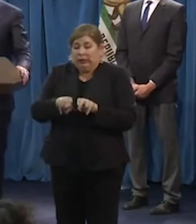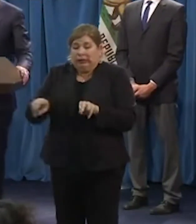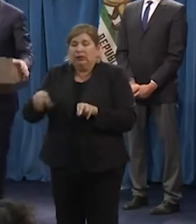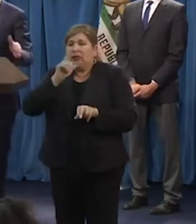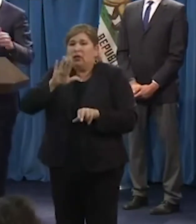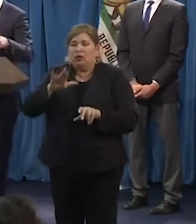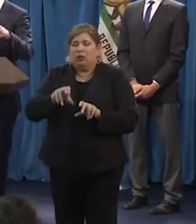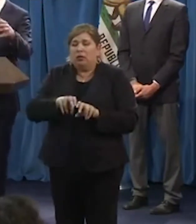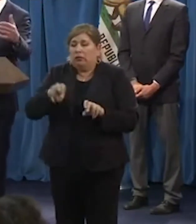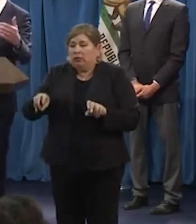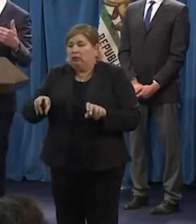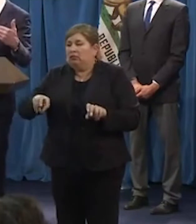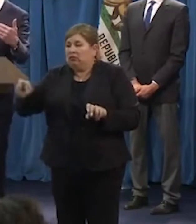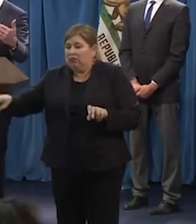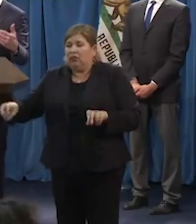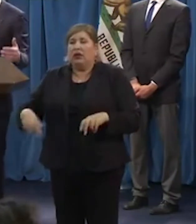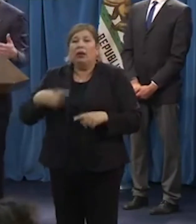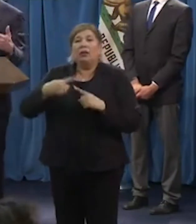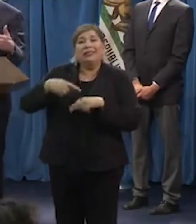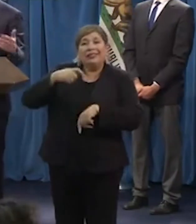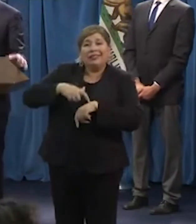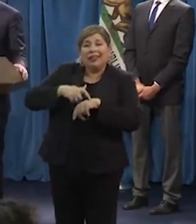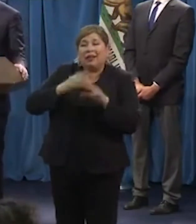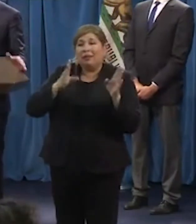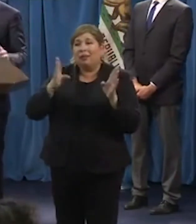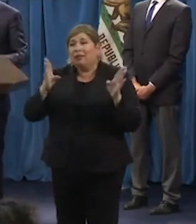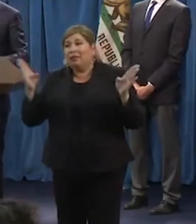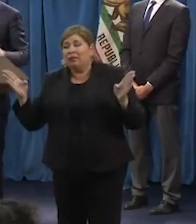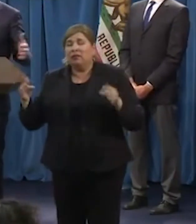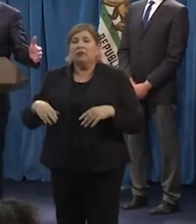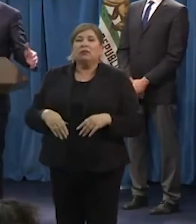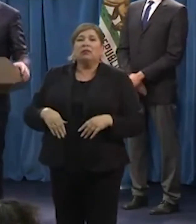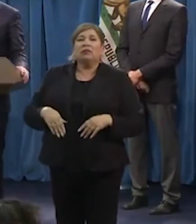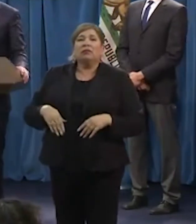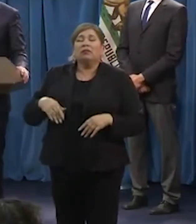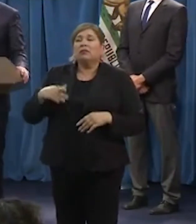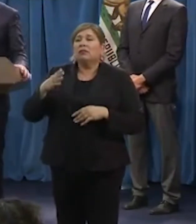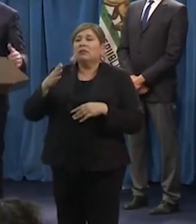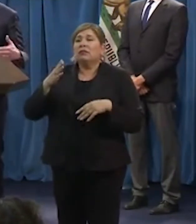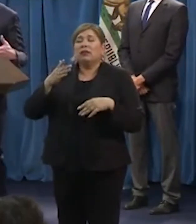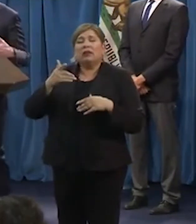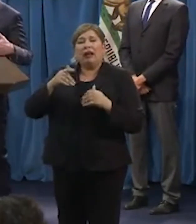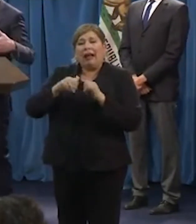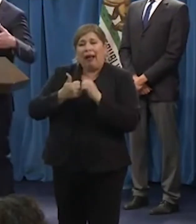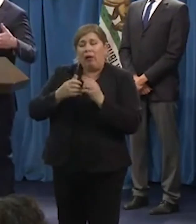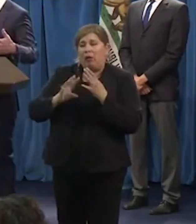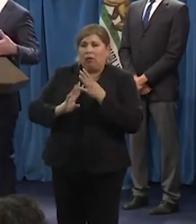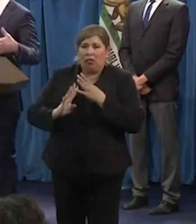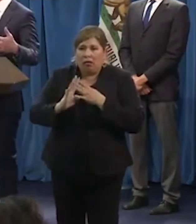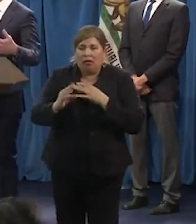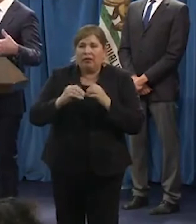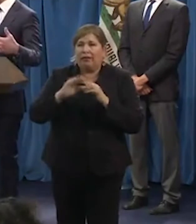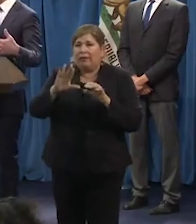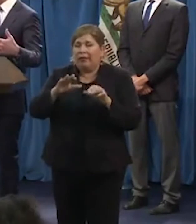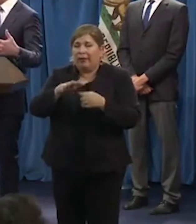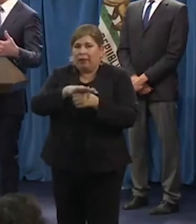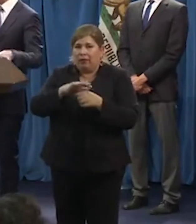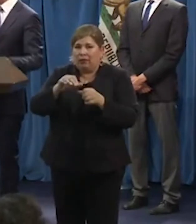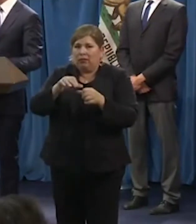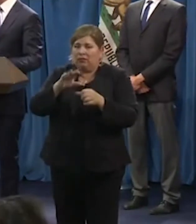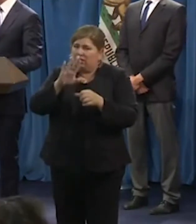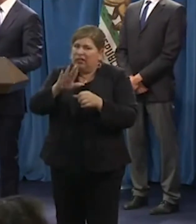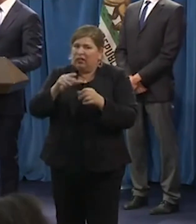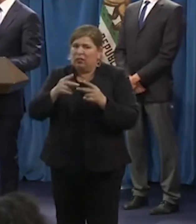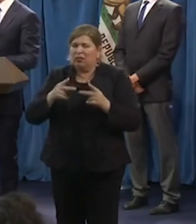The show times, et cetera, and new considerations of queuing lines in their facilities. They're working with us in real time on